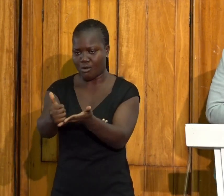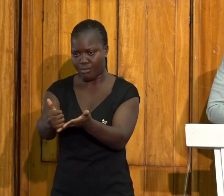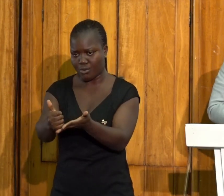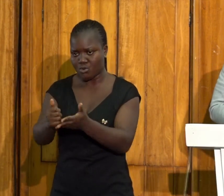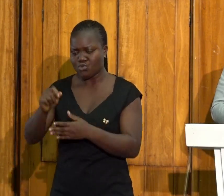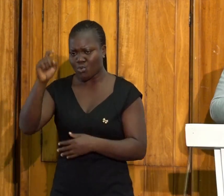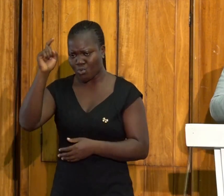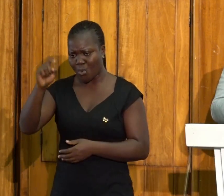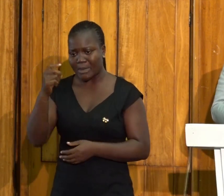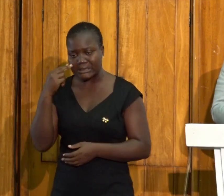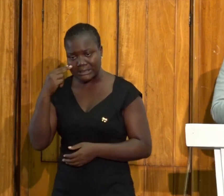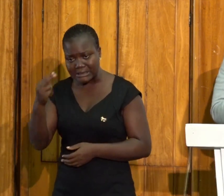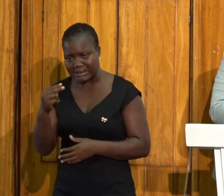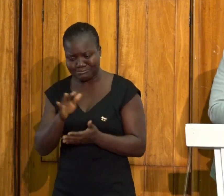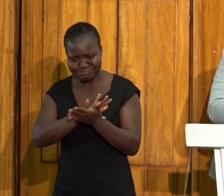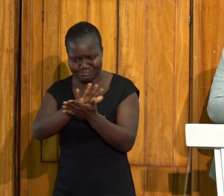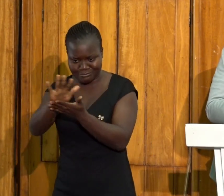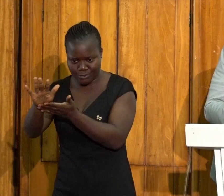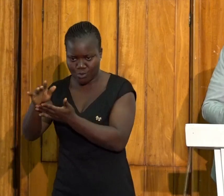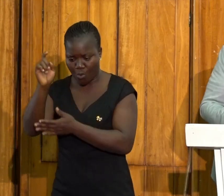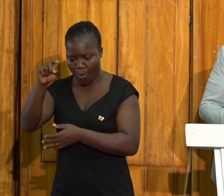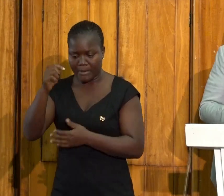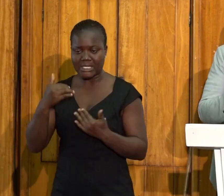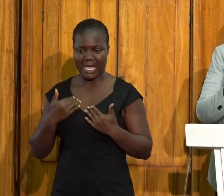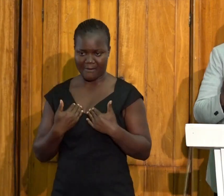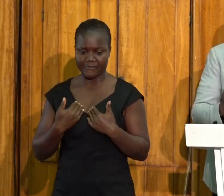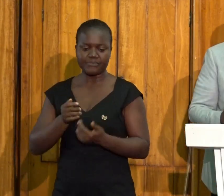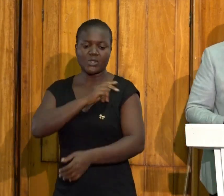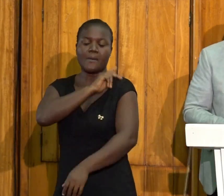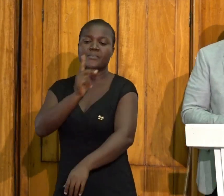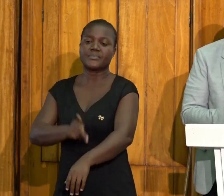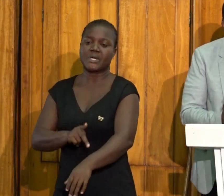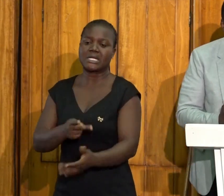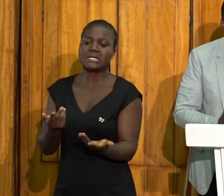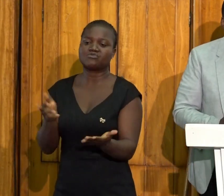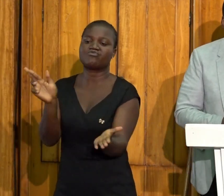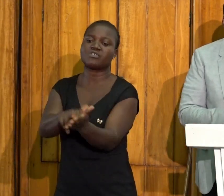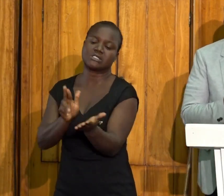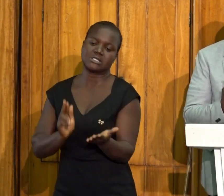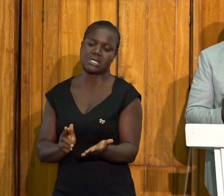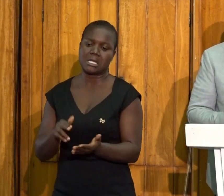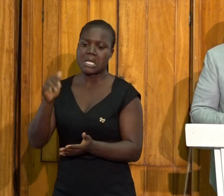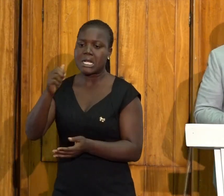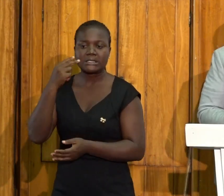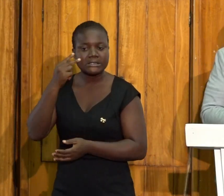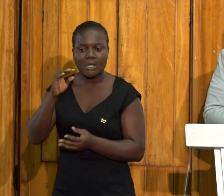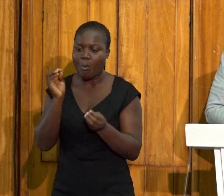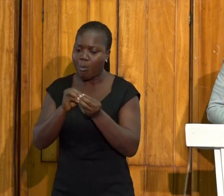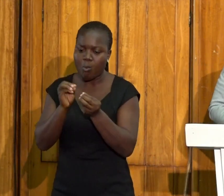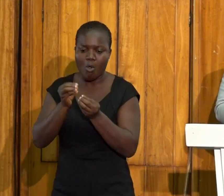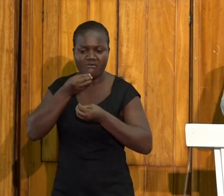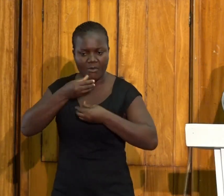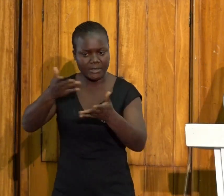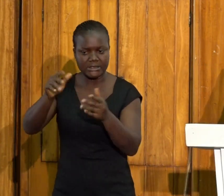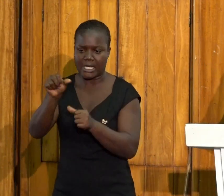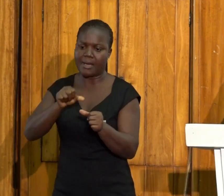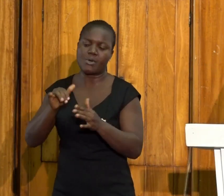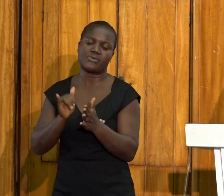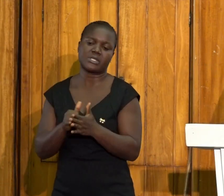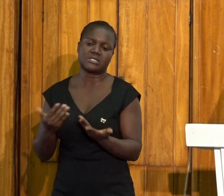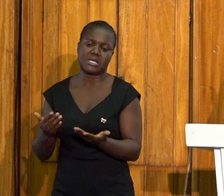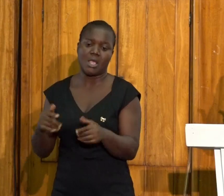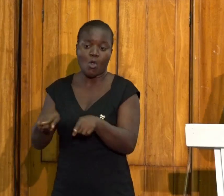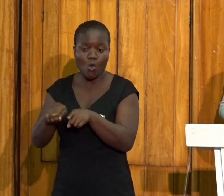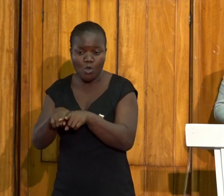at rare outcomes, you need things like pregnancy registries so that you'll be able to see more information about that. But they also